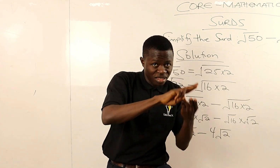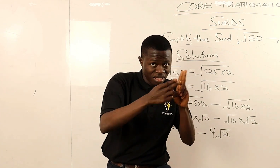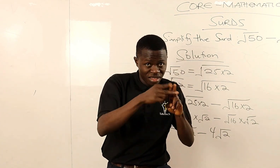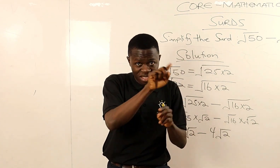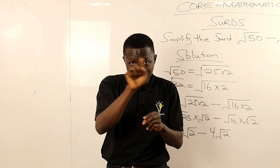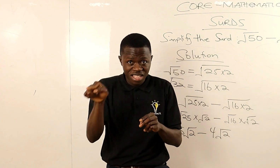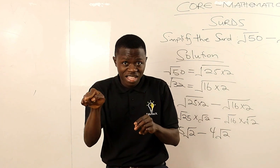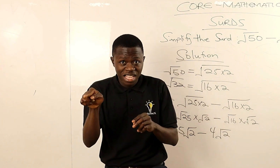surd